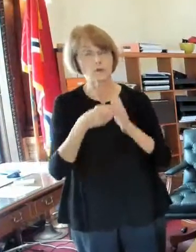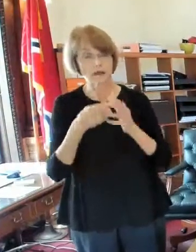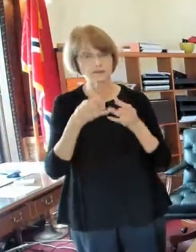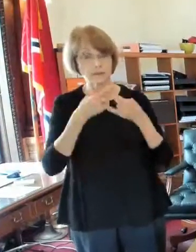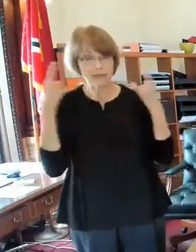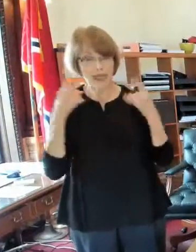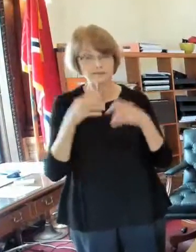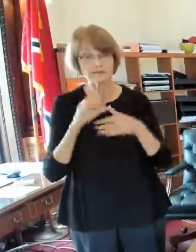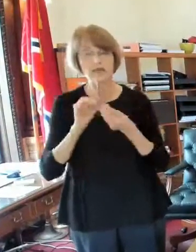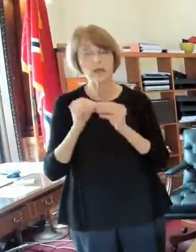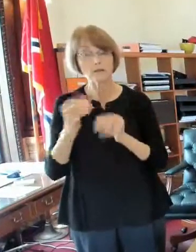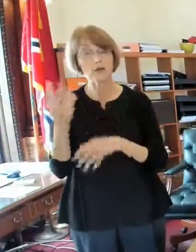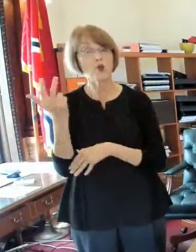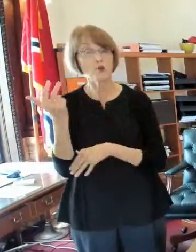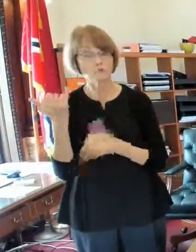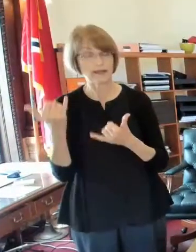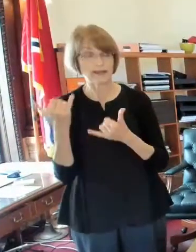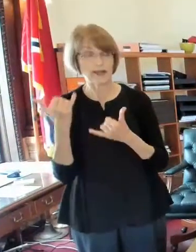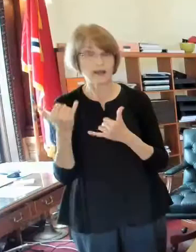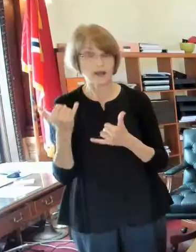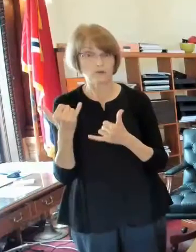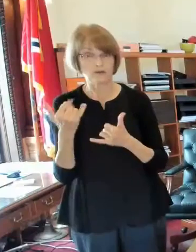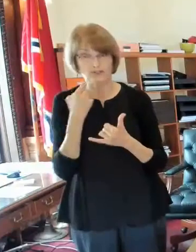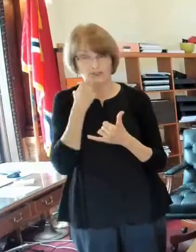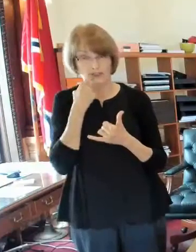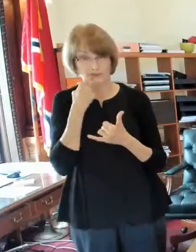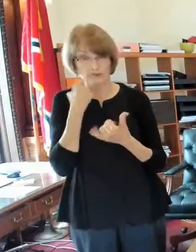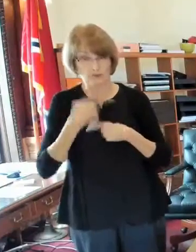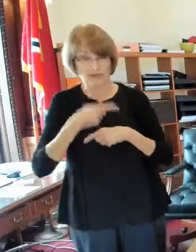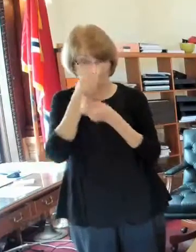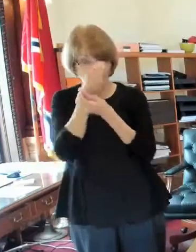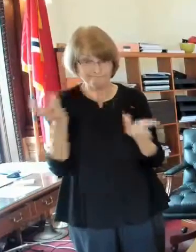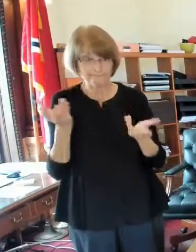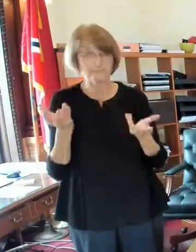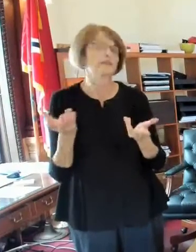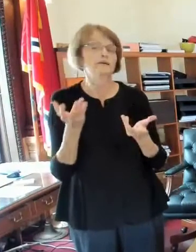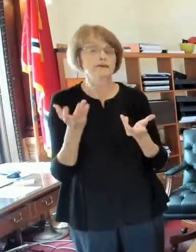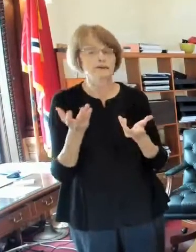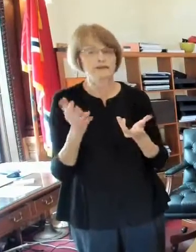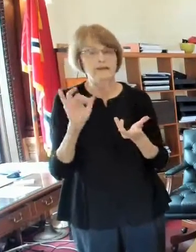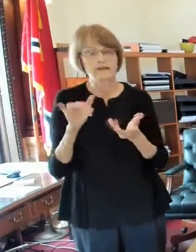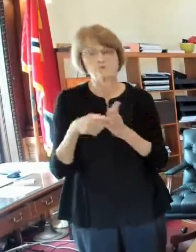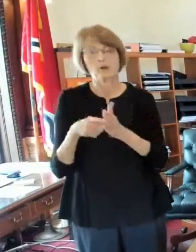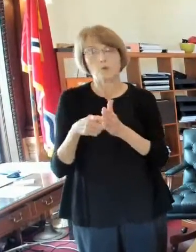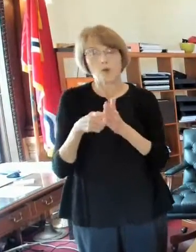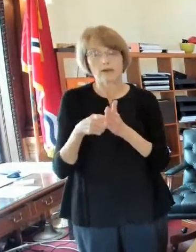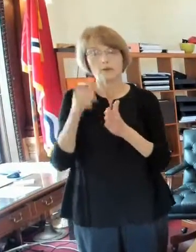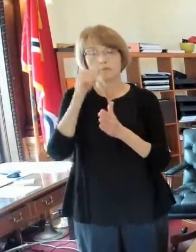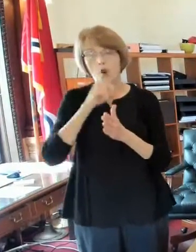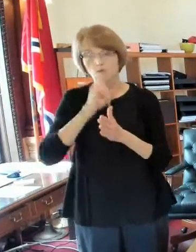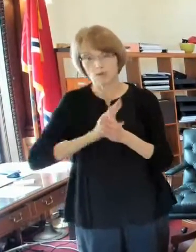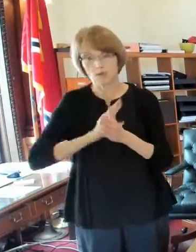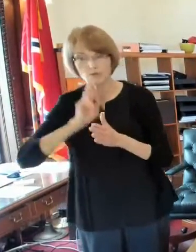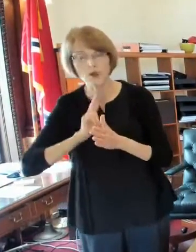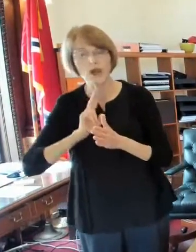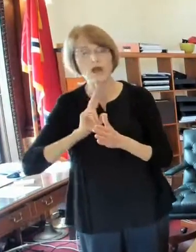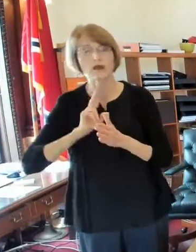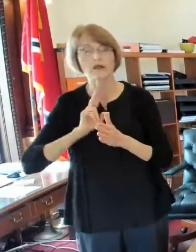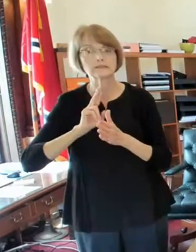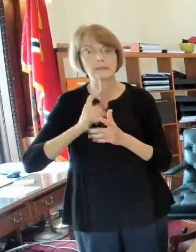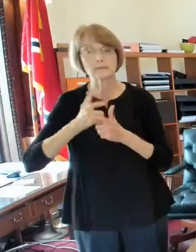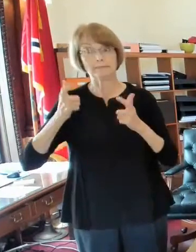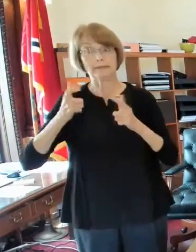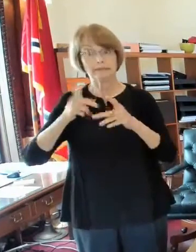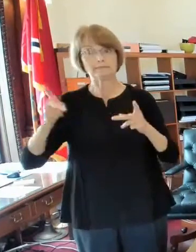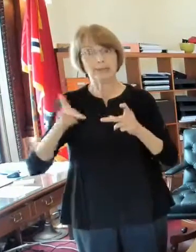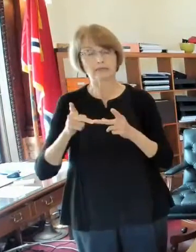order number 13 now, which is the one we're issuing today, which requires bars and restaurants and event spaces to close